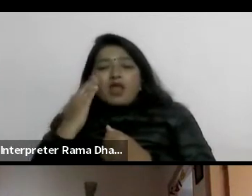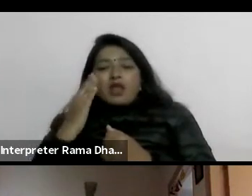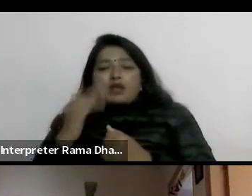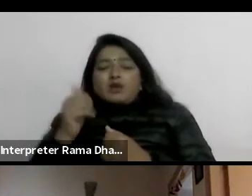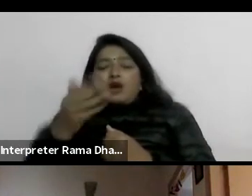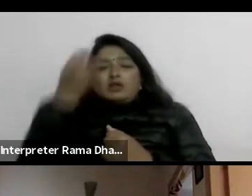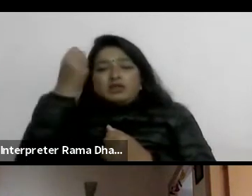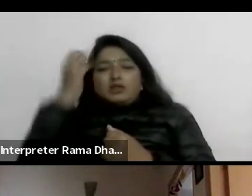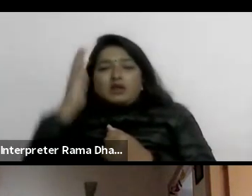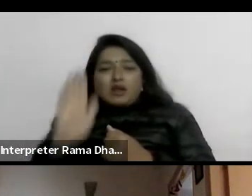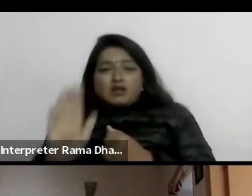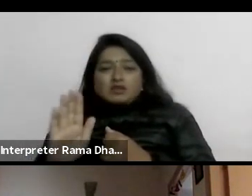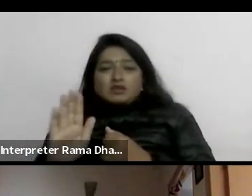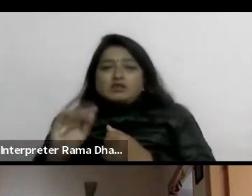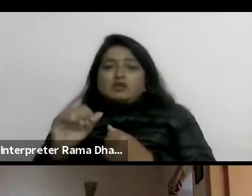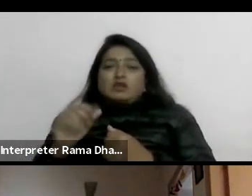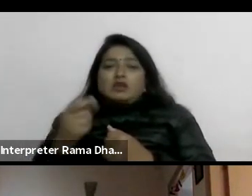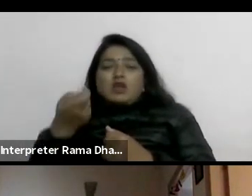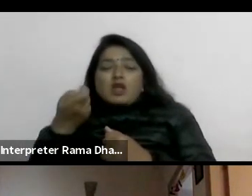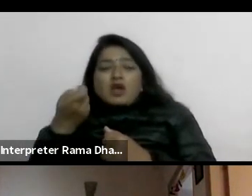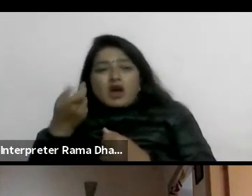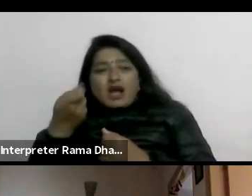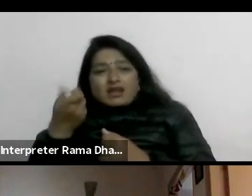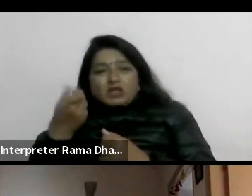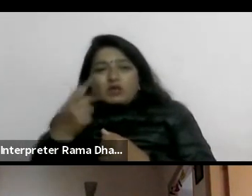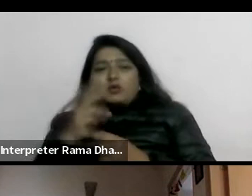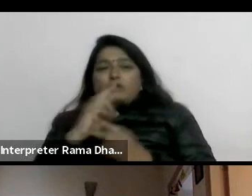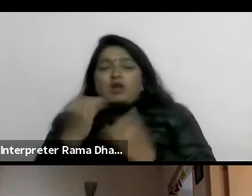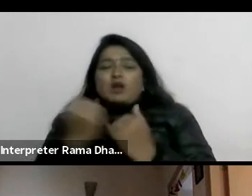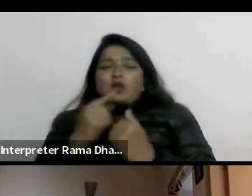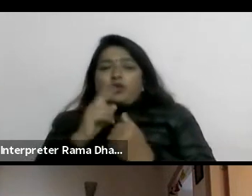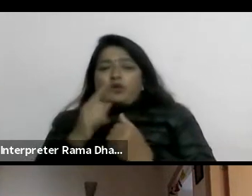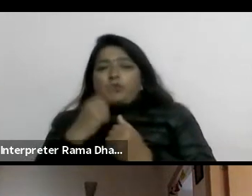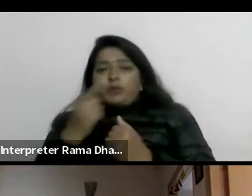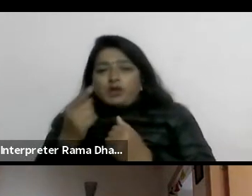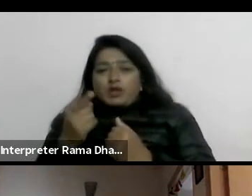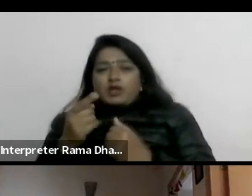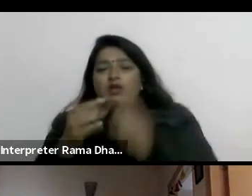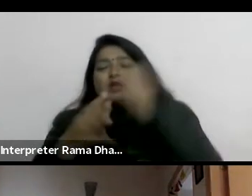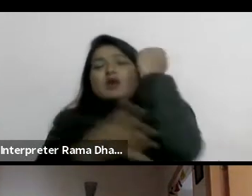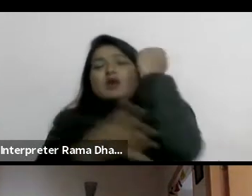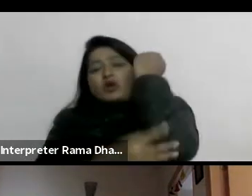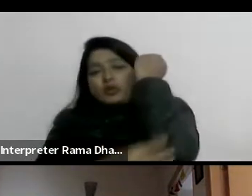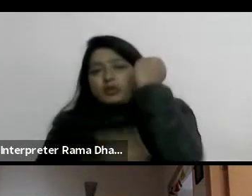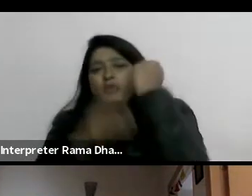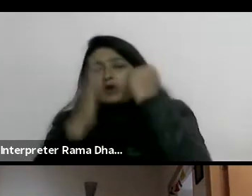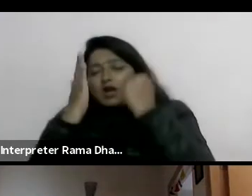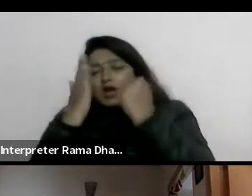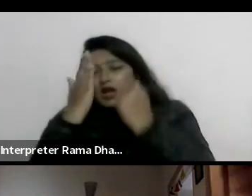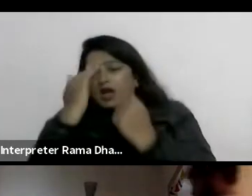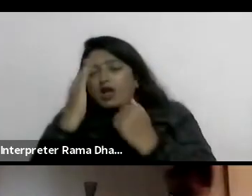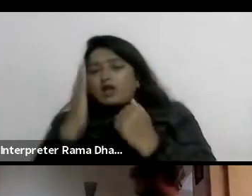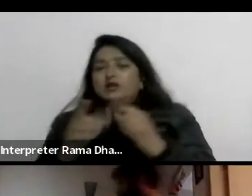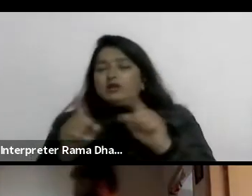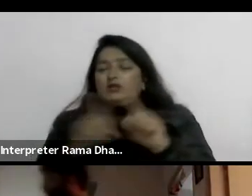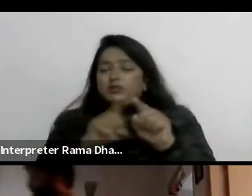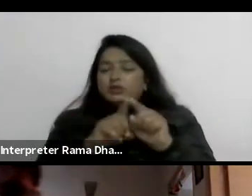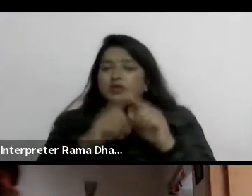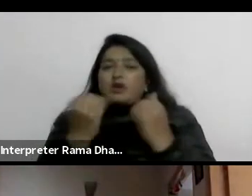especially if you've imposed an economic system on them, and there's poverty and terrible